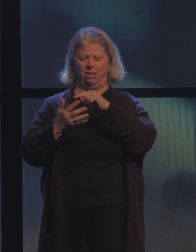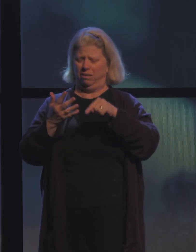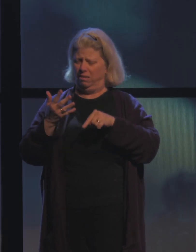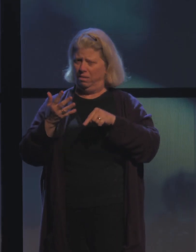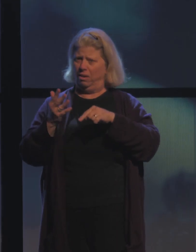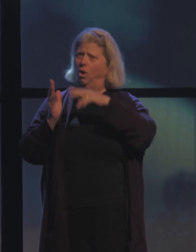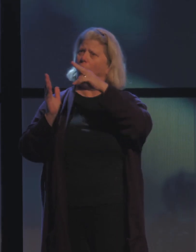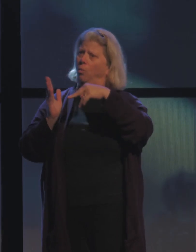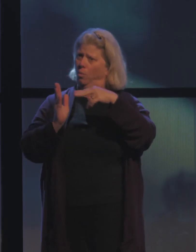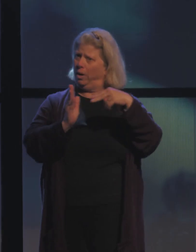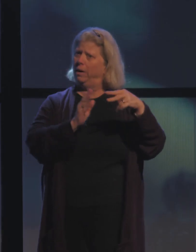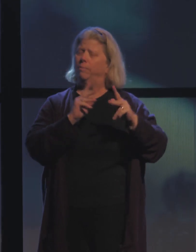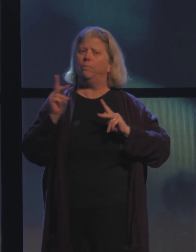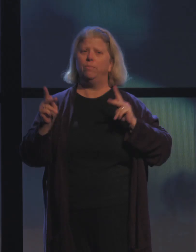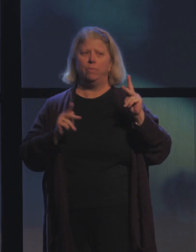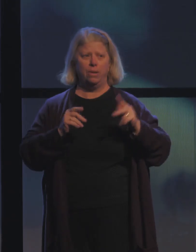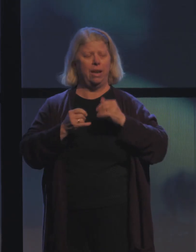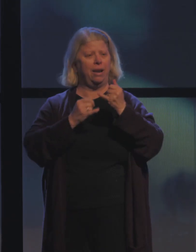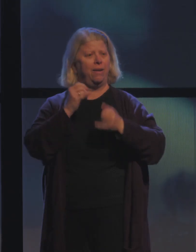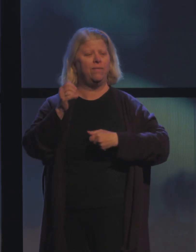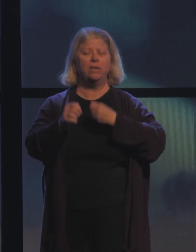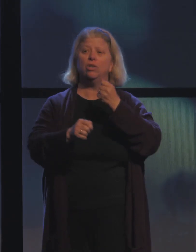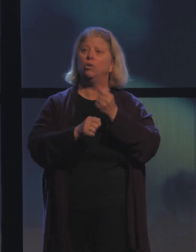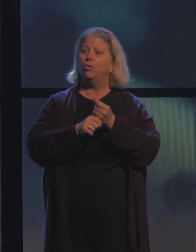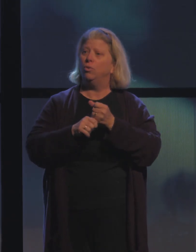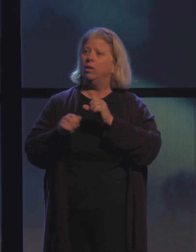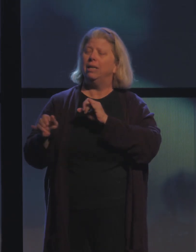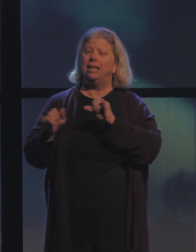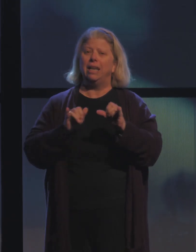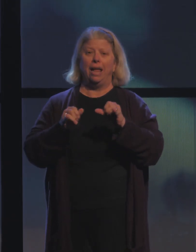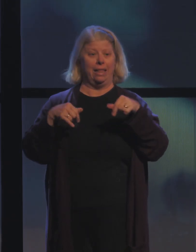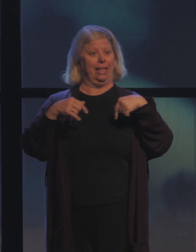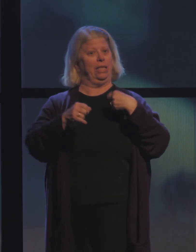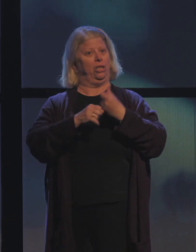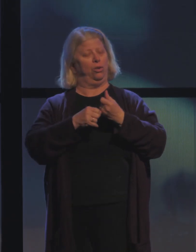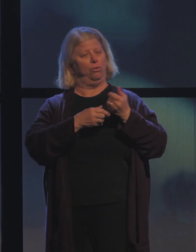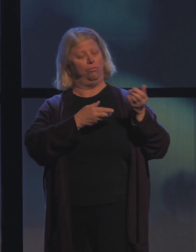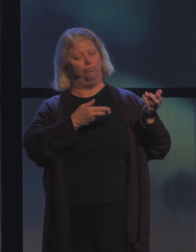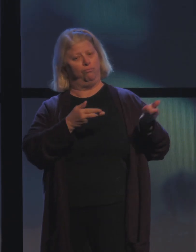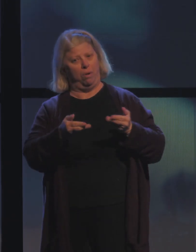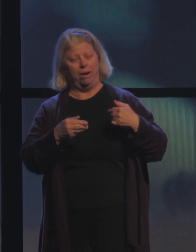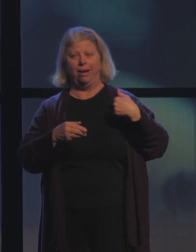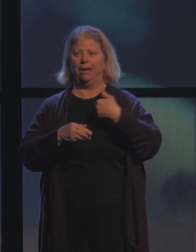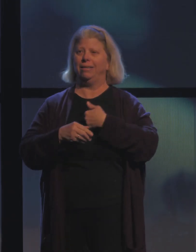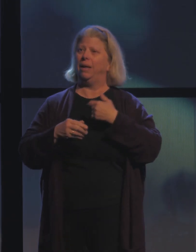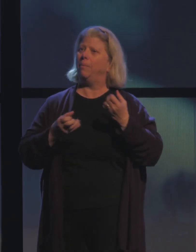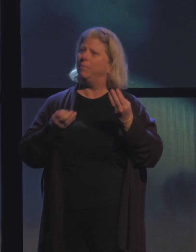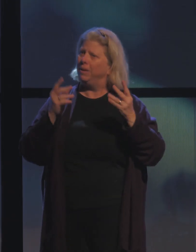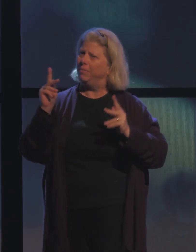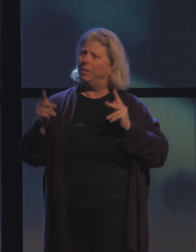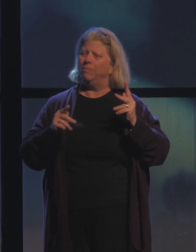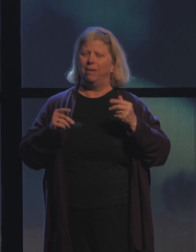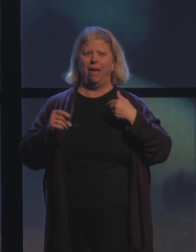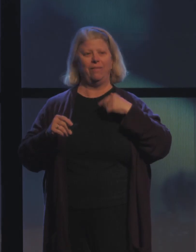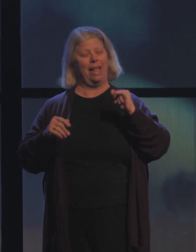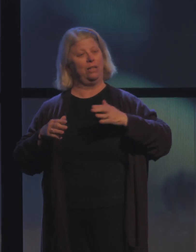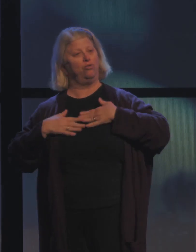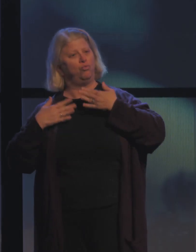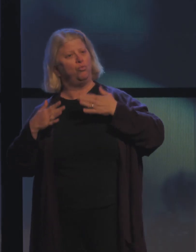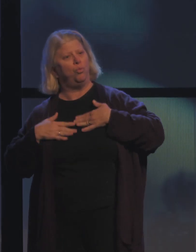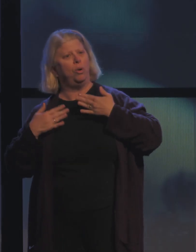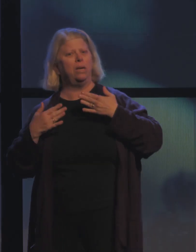I read people's end of the year kind of what this year brought, I find that a lot of people have